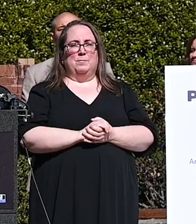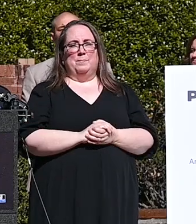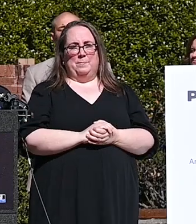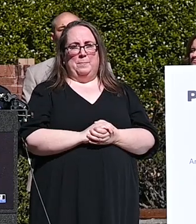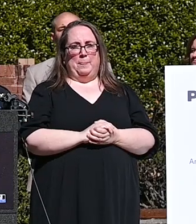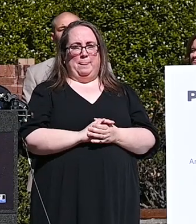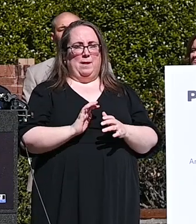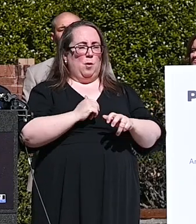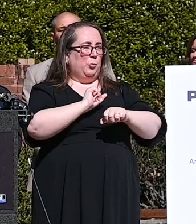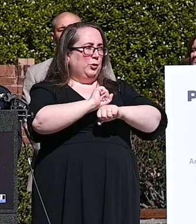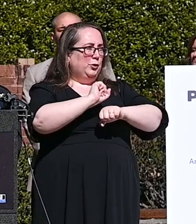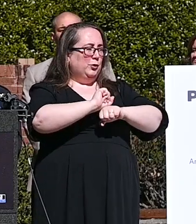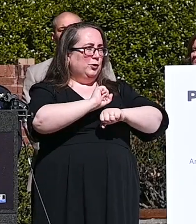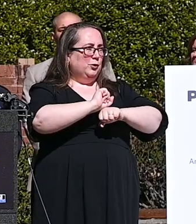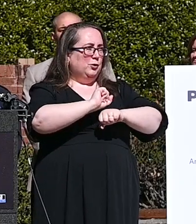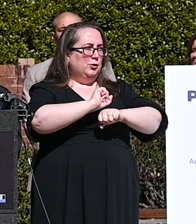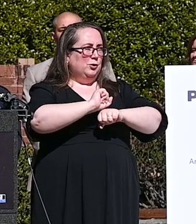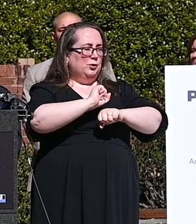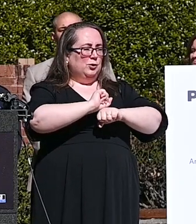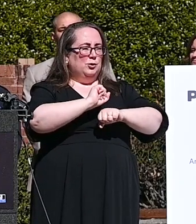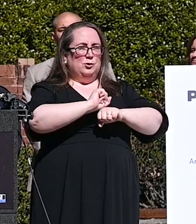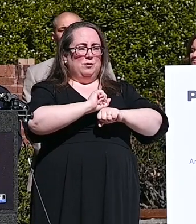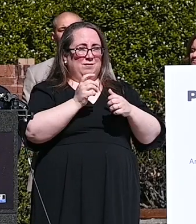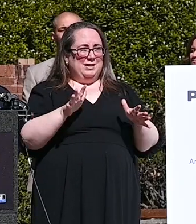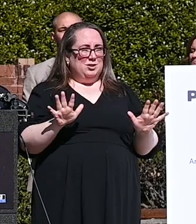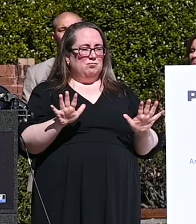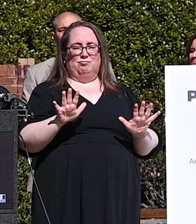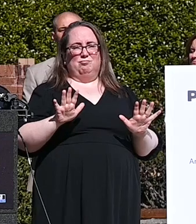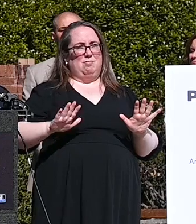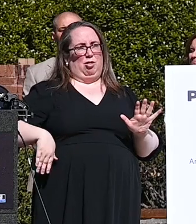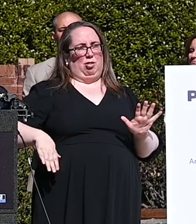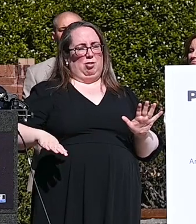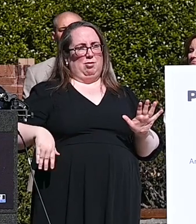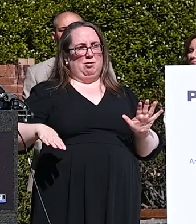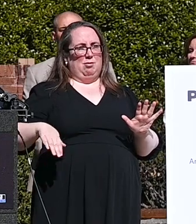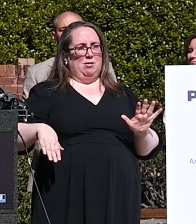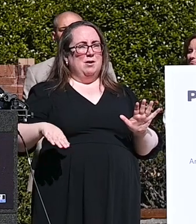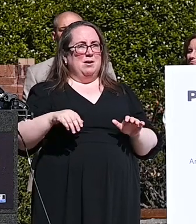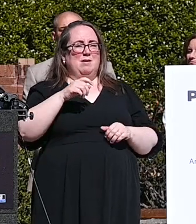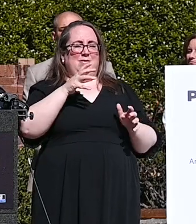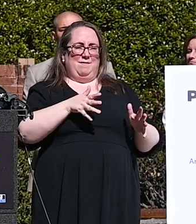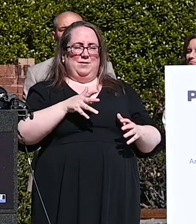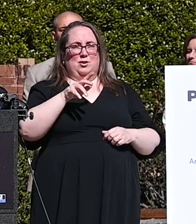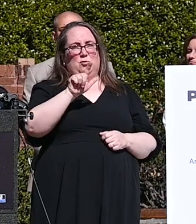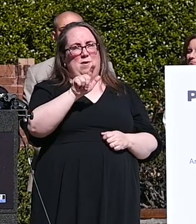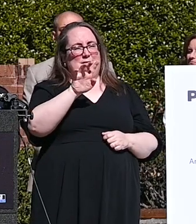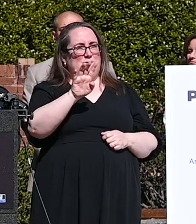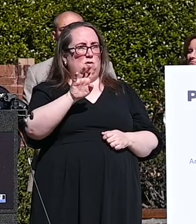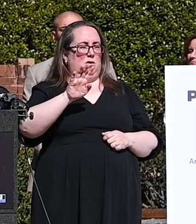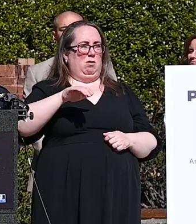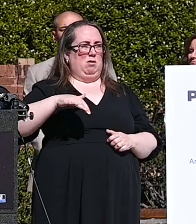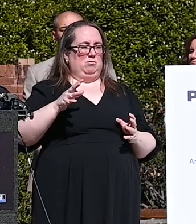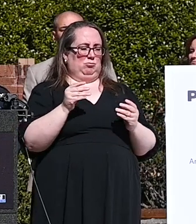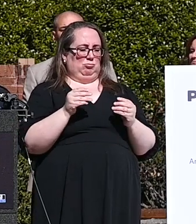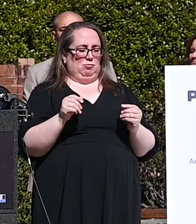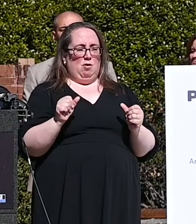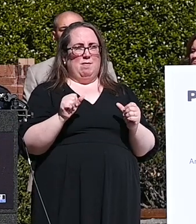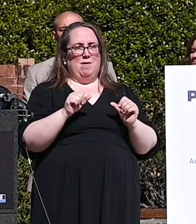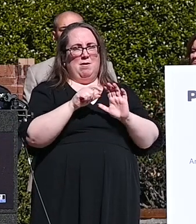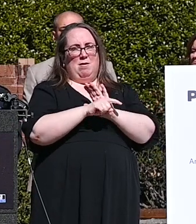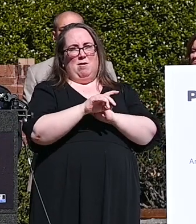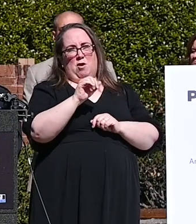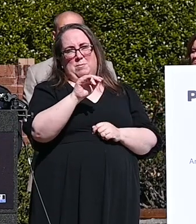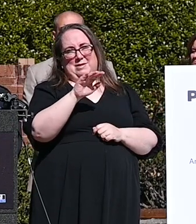Our work, however, is far from over. There are still 24 unsolved homicides in Howard